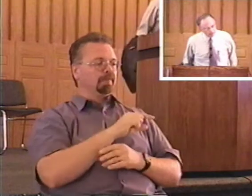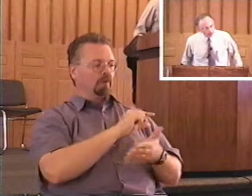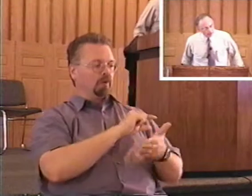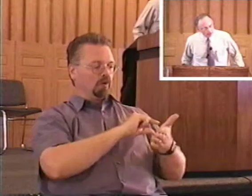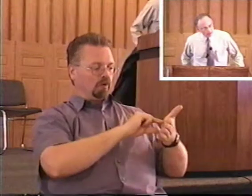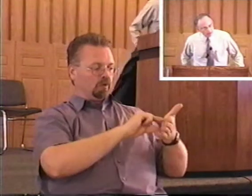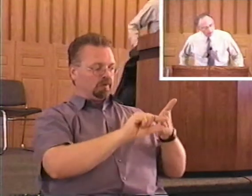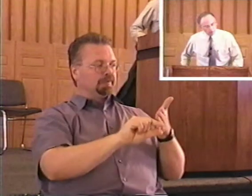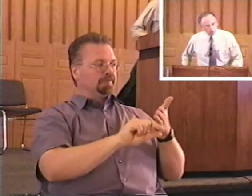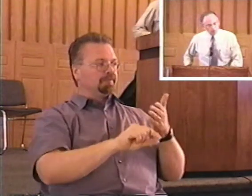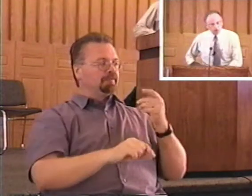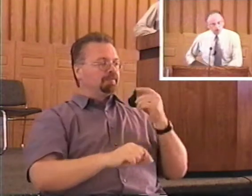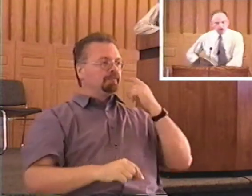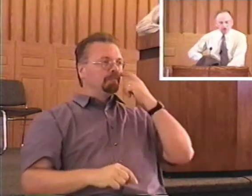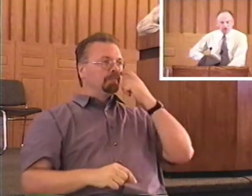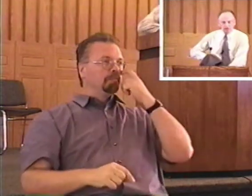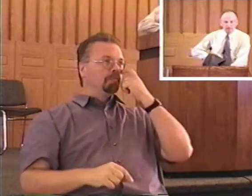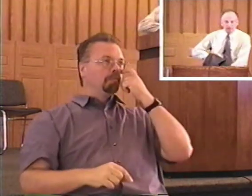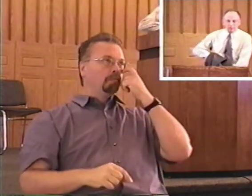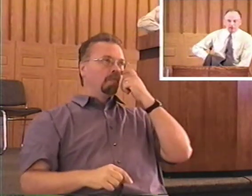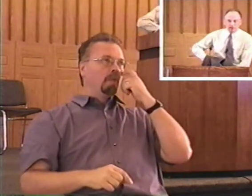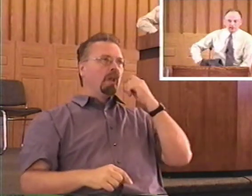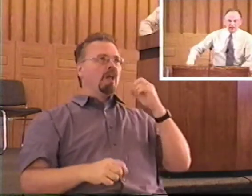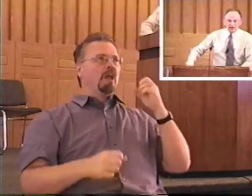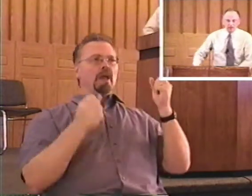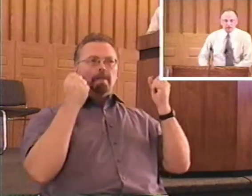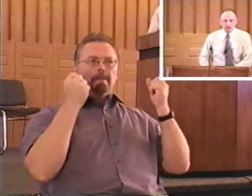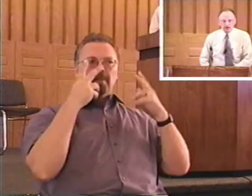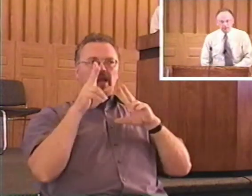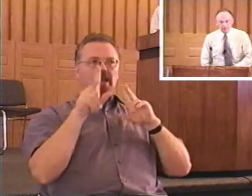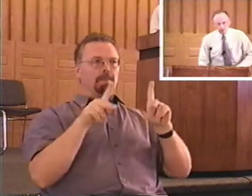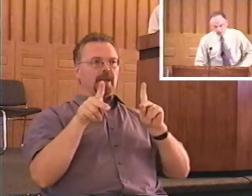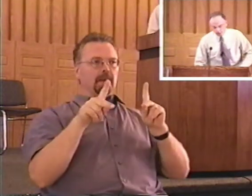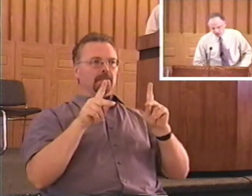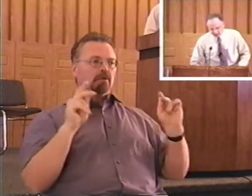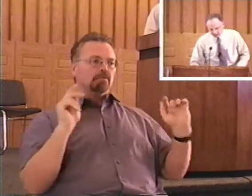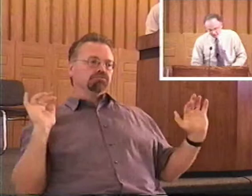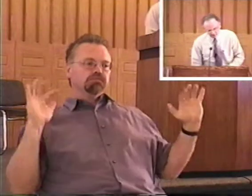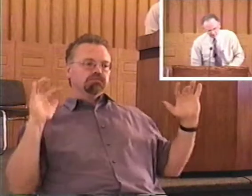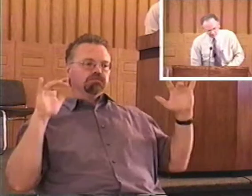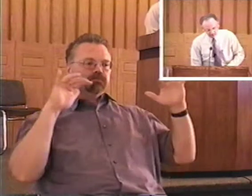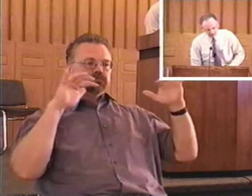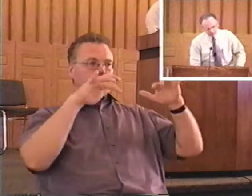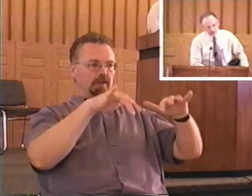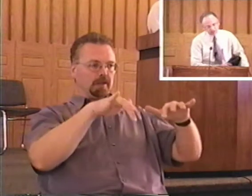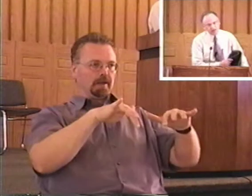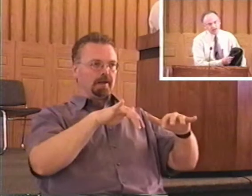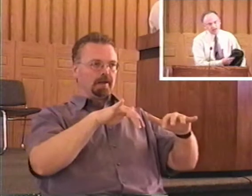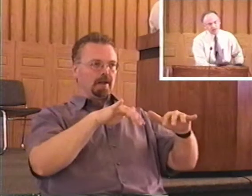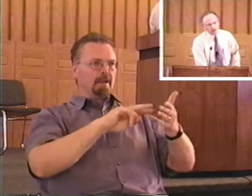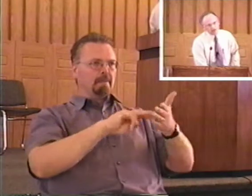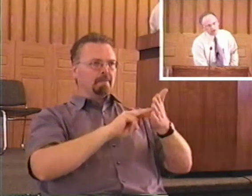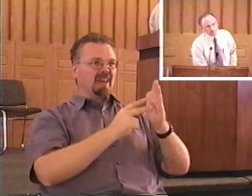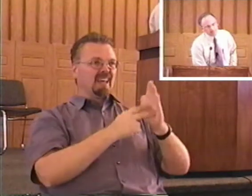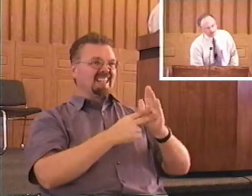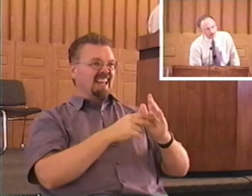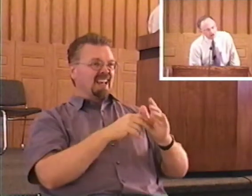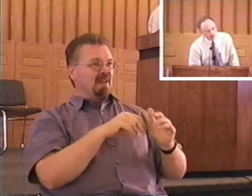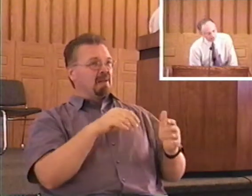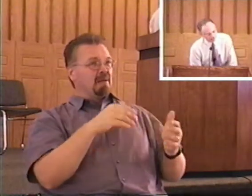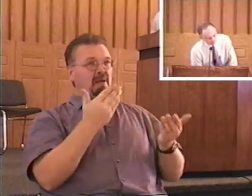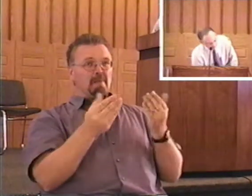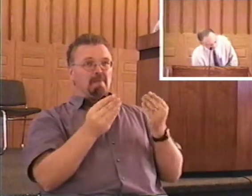innumerable number or multitude of people had gathered together, the word actually means tens